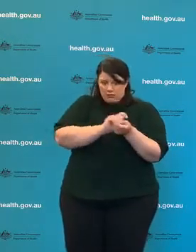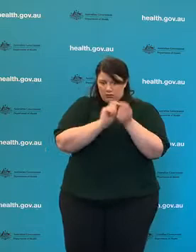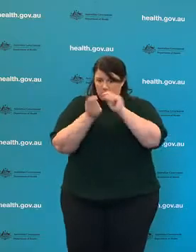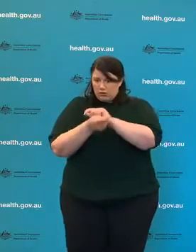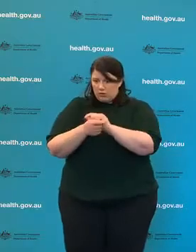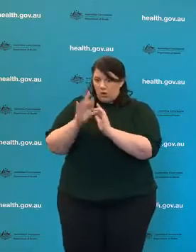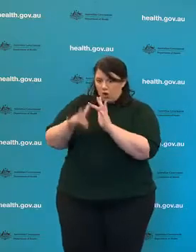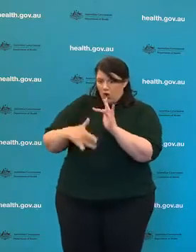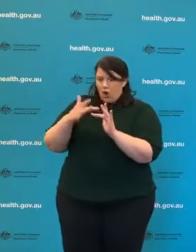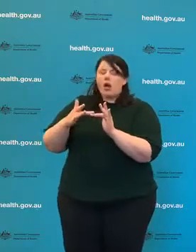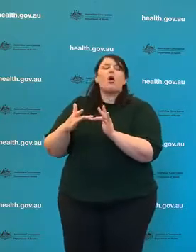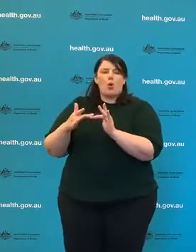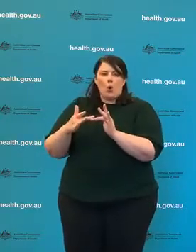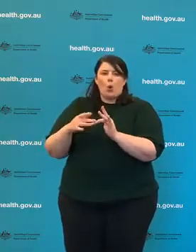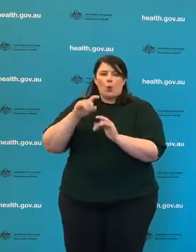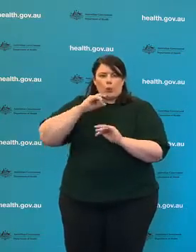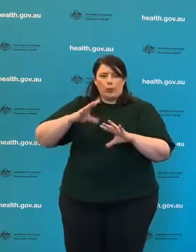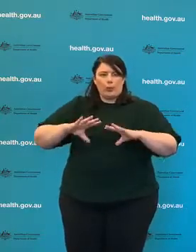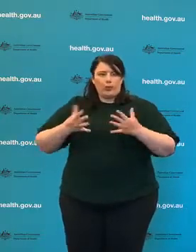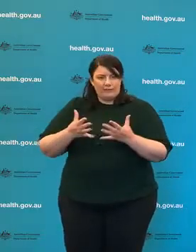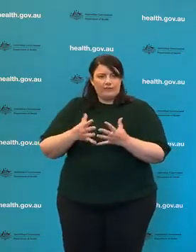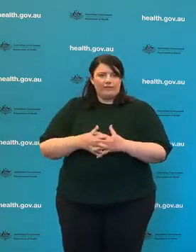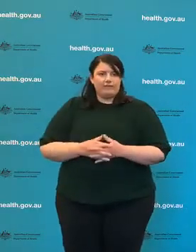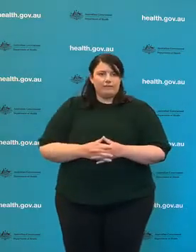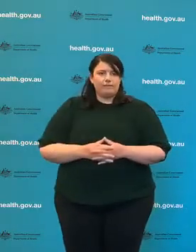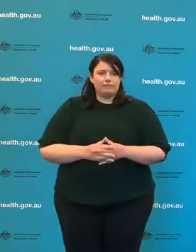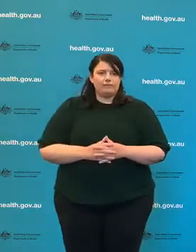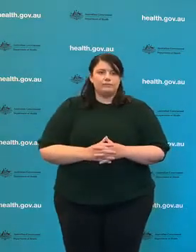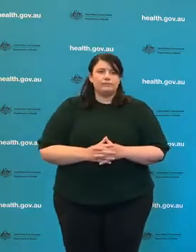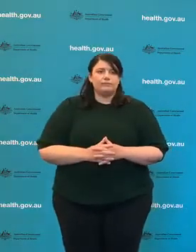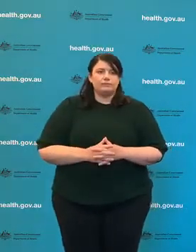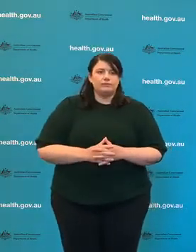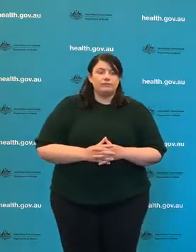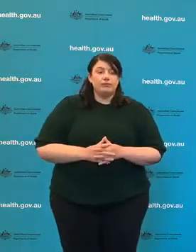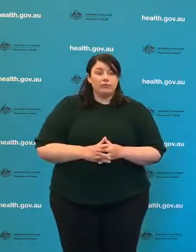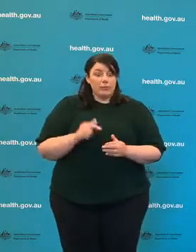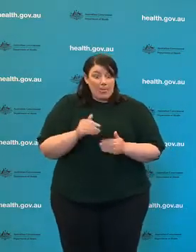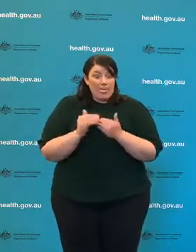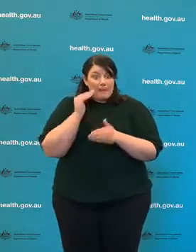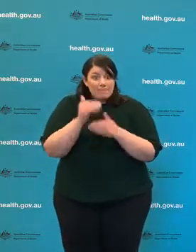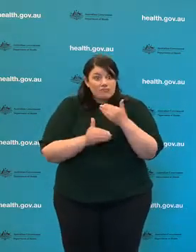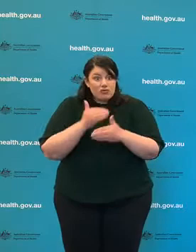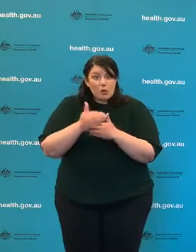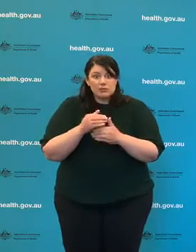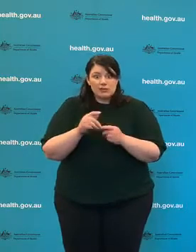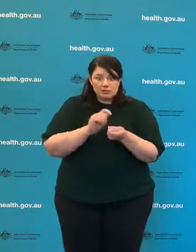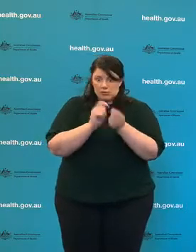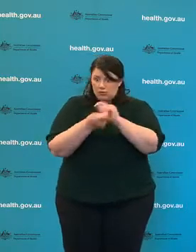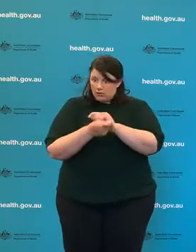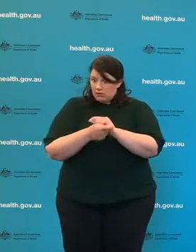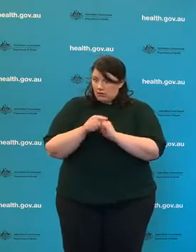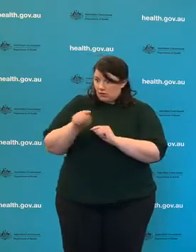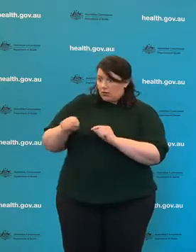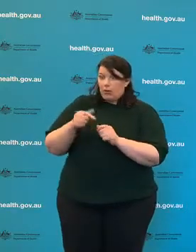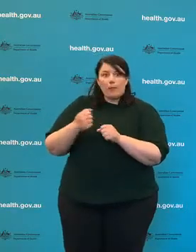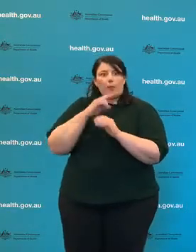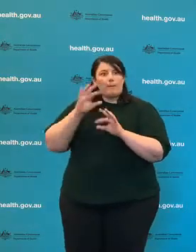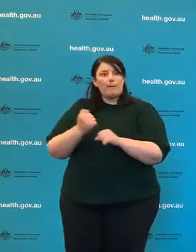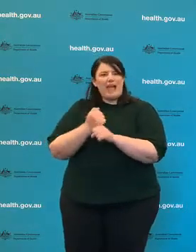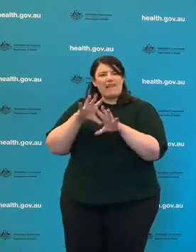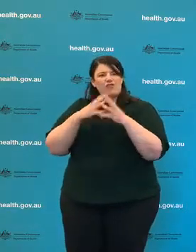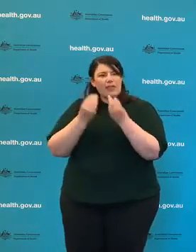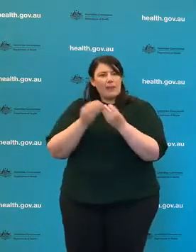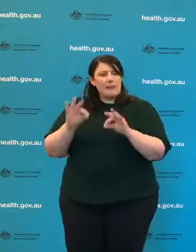it is. But digitalising a process is not the be-all and the end-all. There's other things around that,